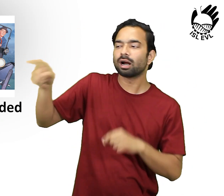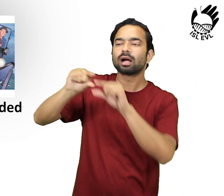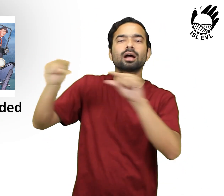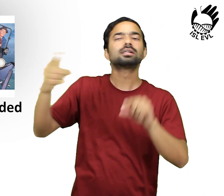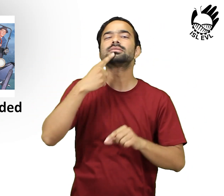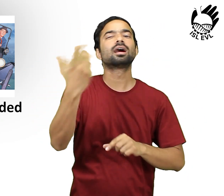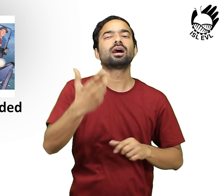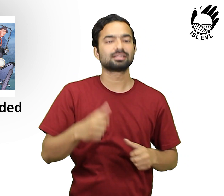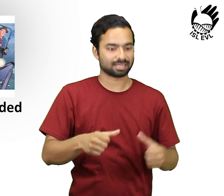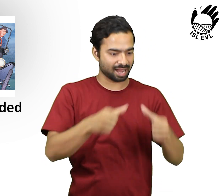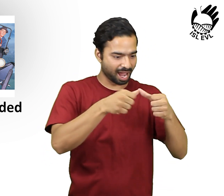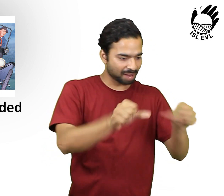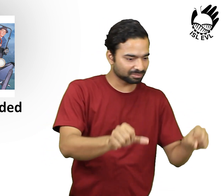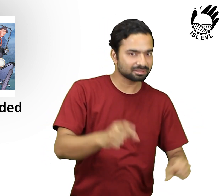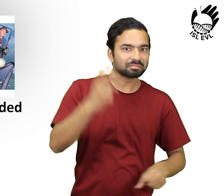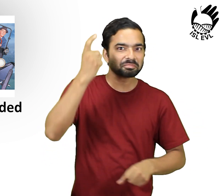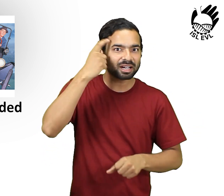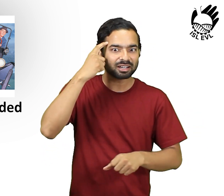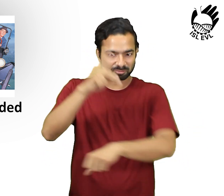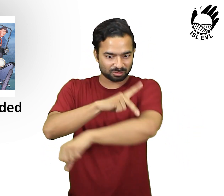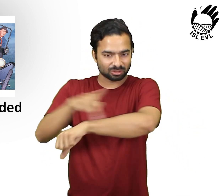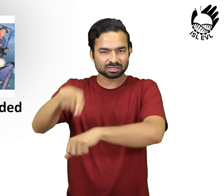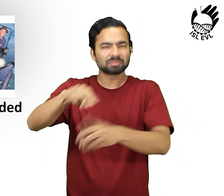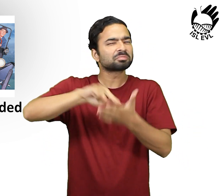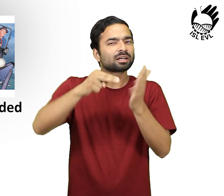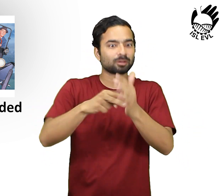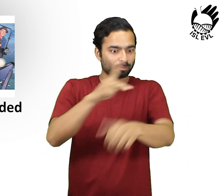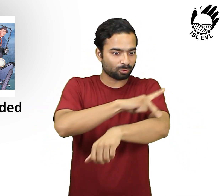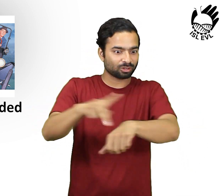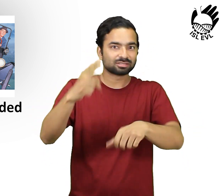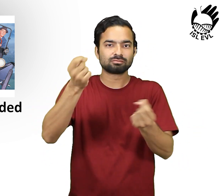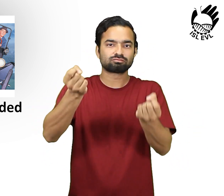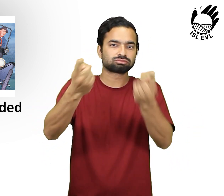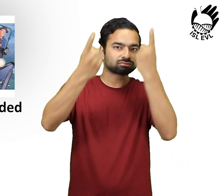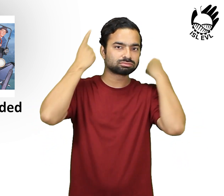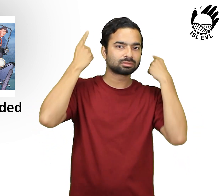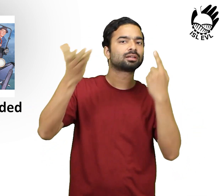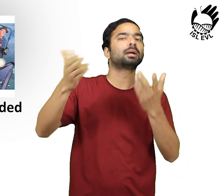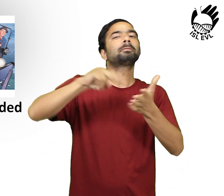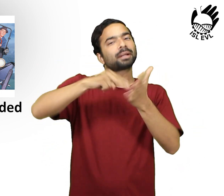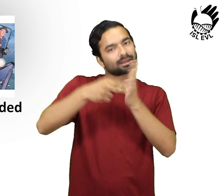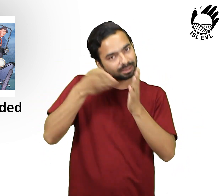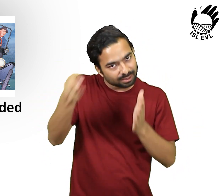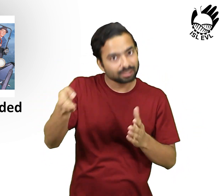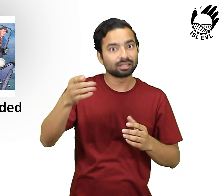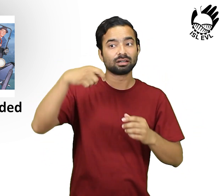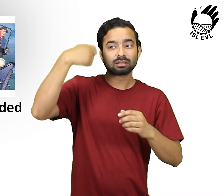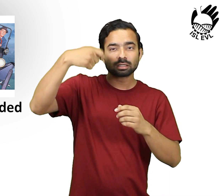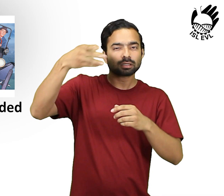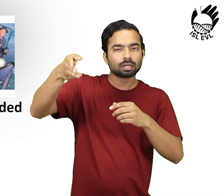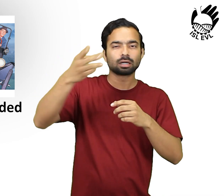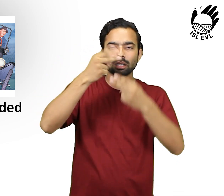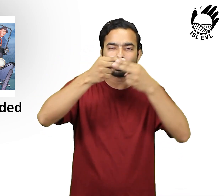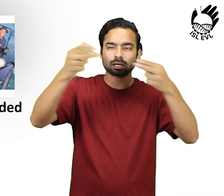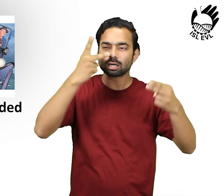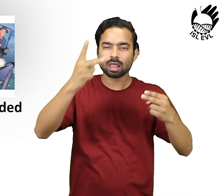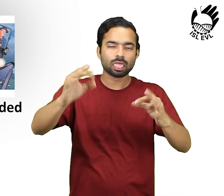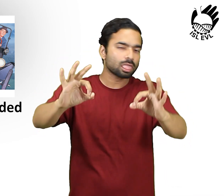made in 1961. In this movie, the actor tried some science experiments, and after many